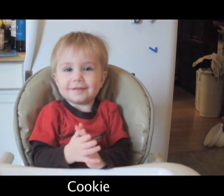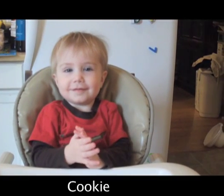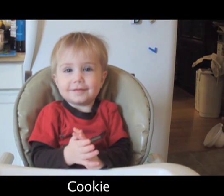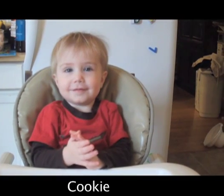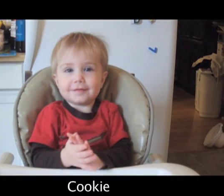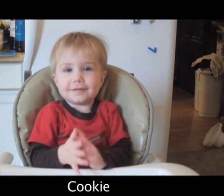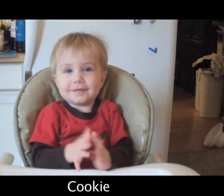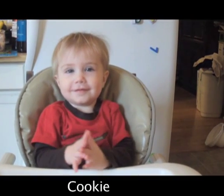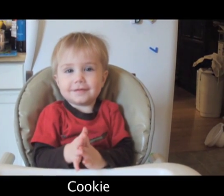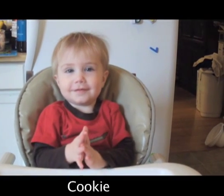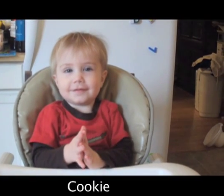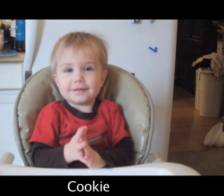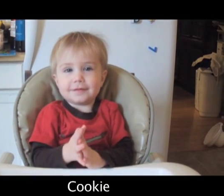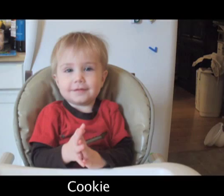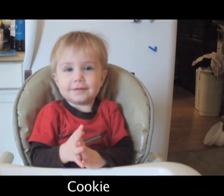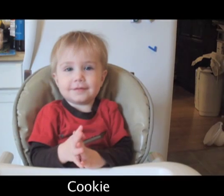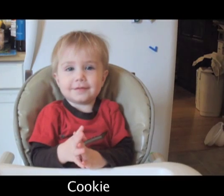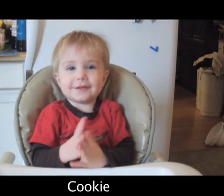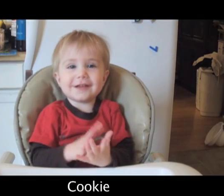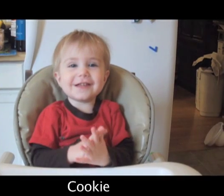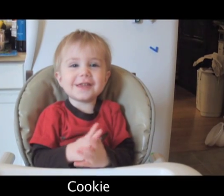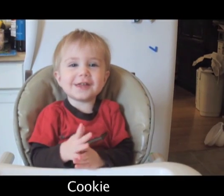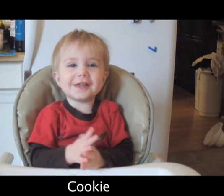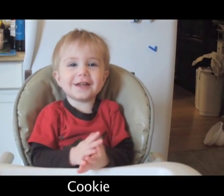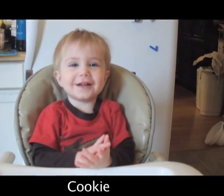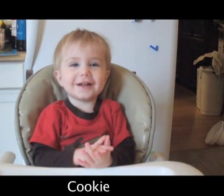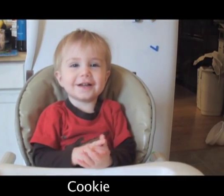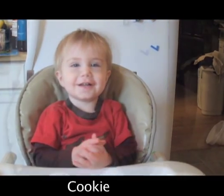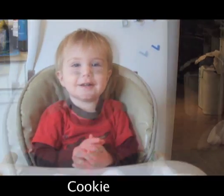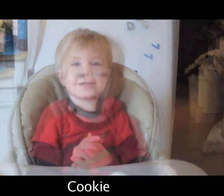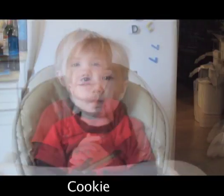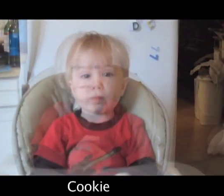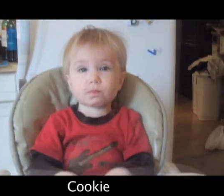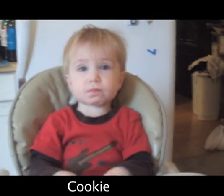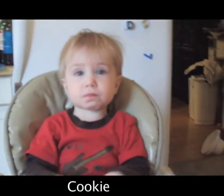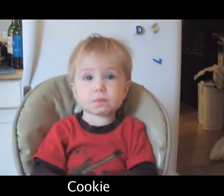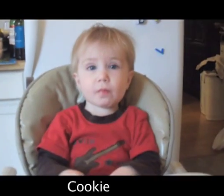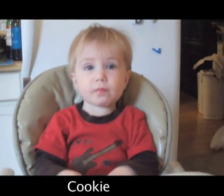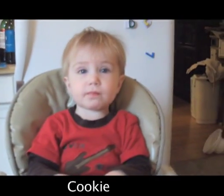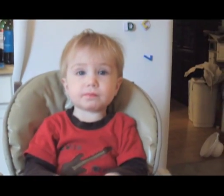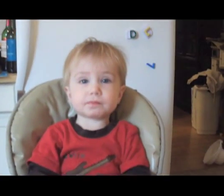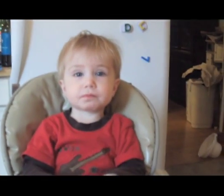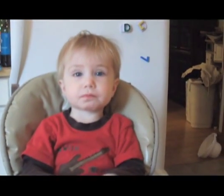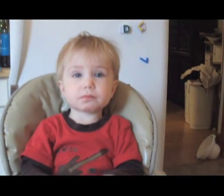what's the sign cookie cookie what's the sign for peach